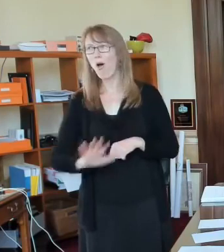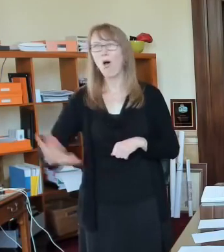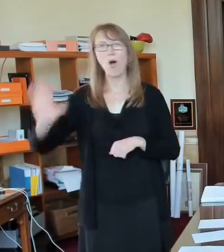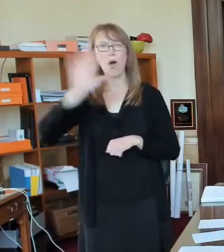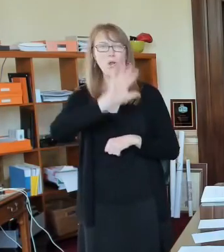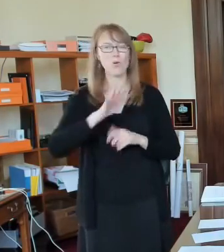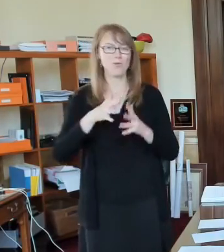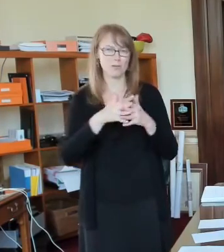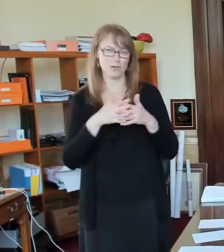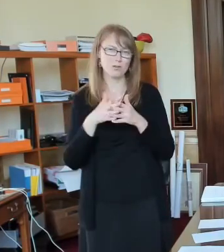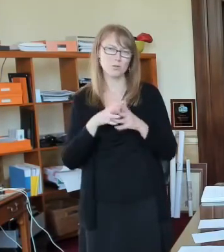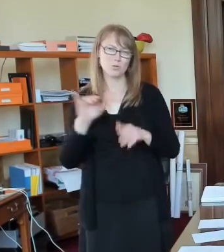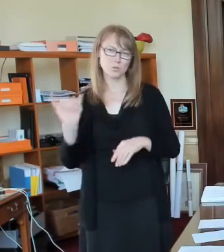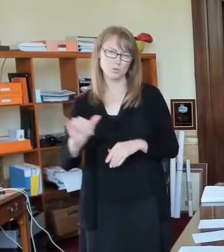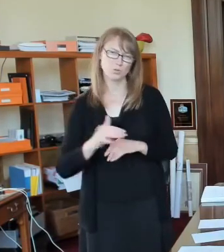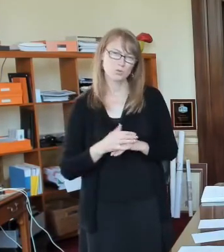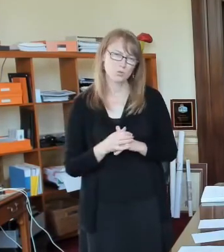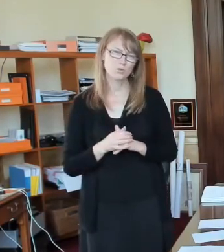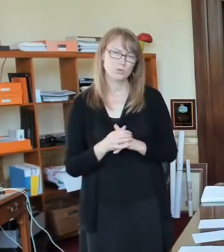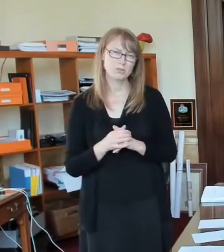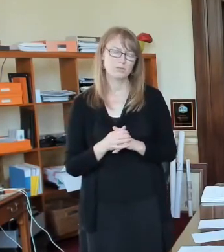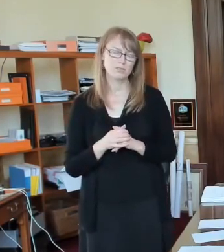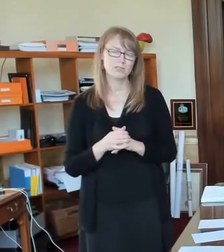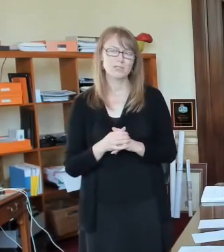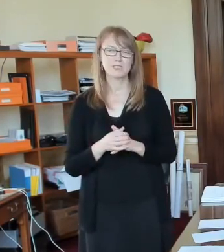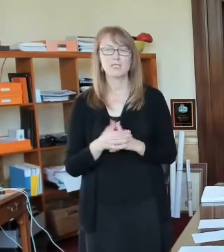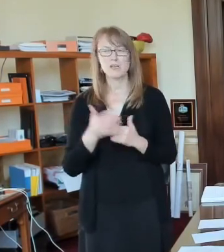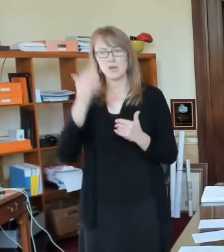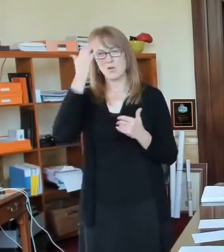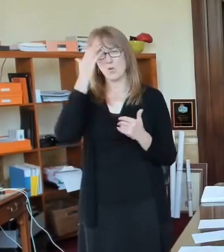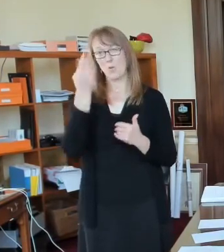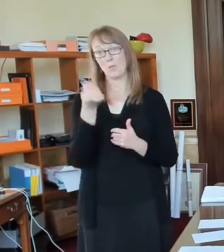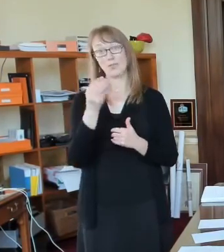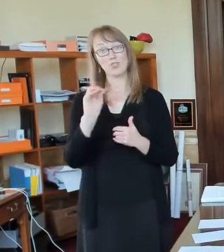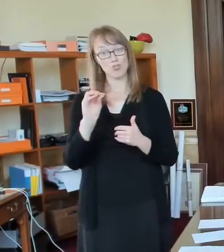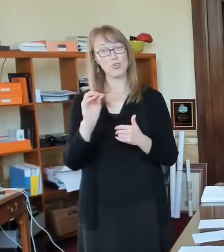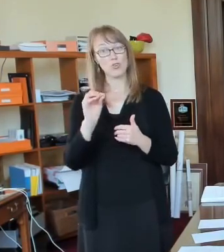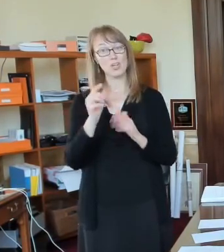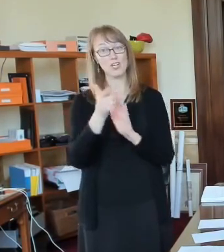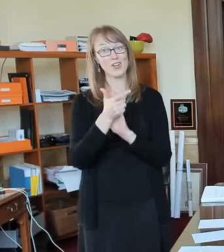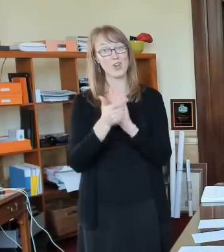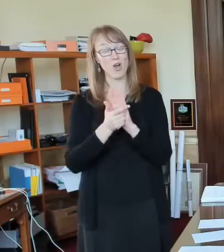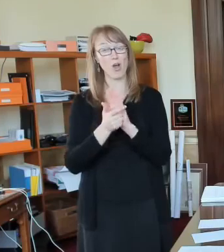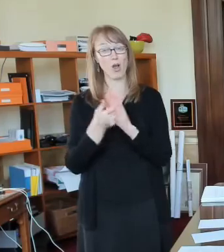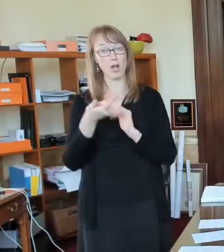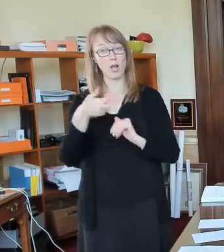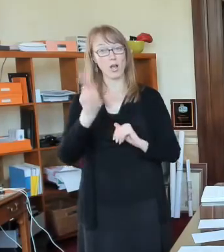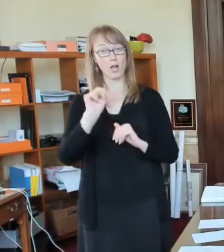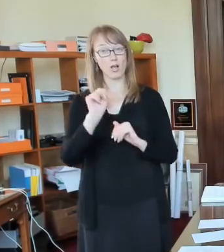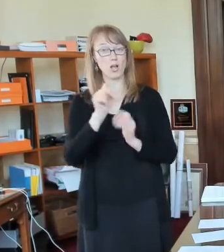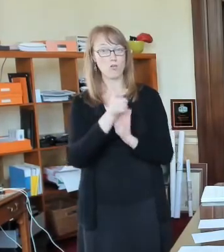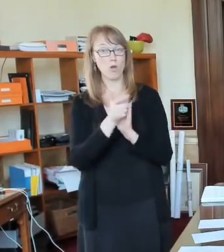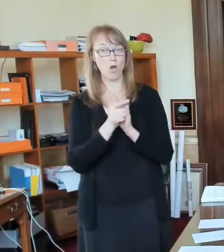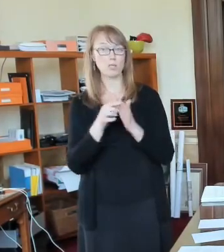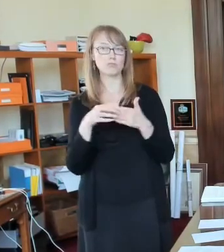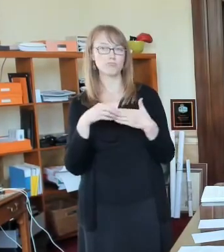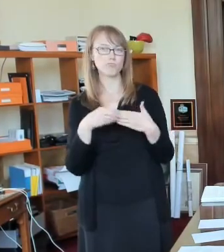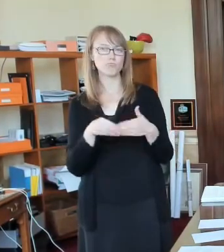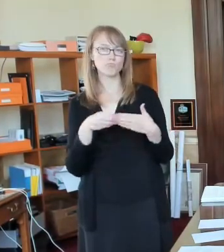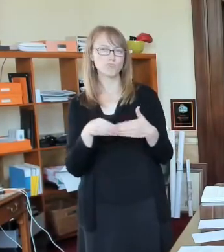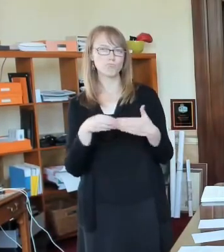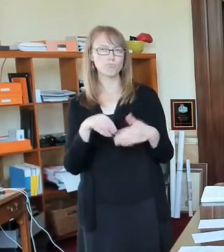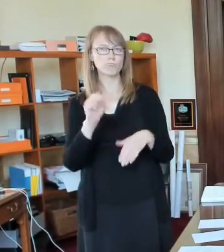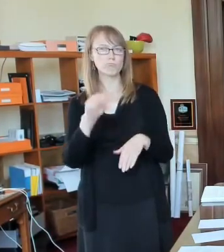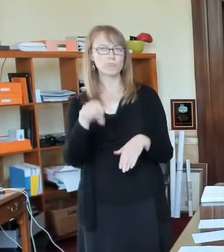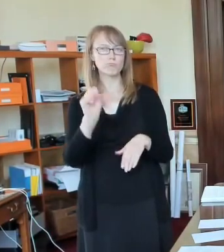we have very, very lax, lenient gun laws. And we know that way too